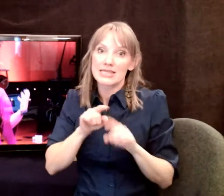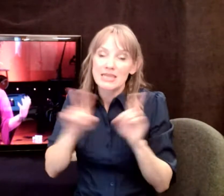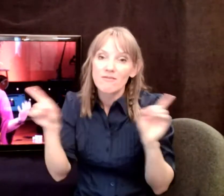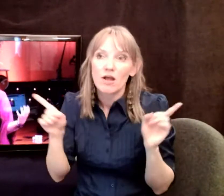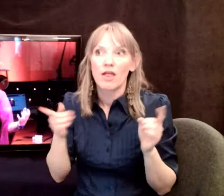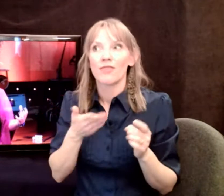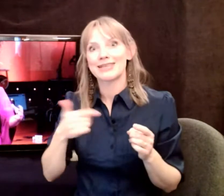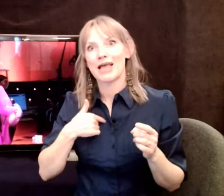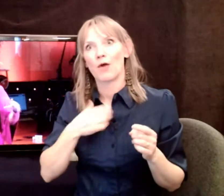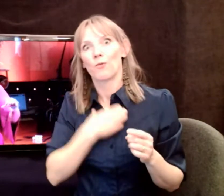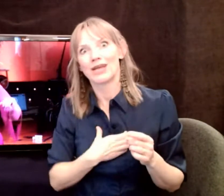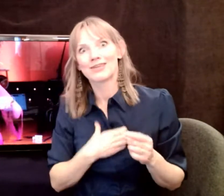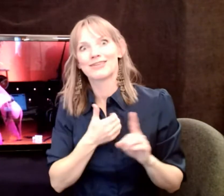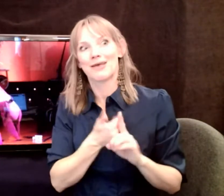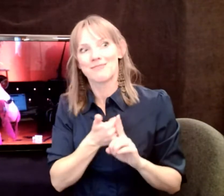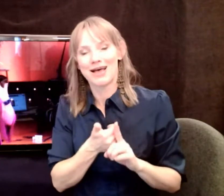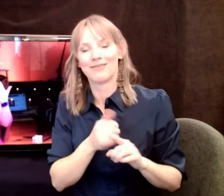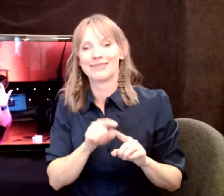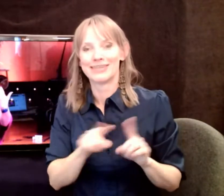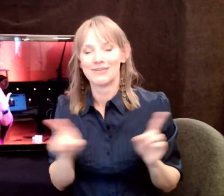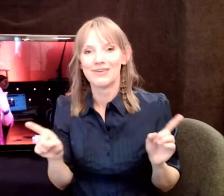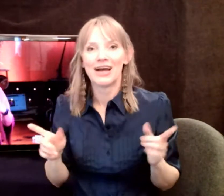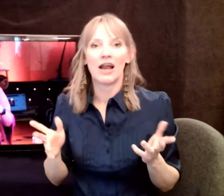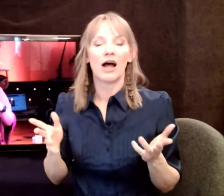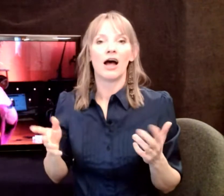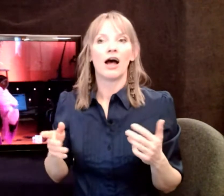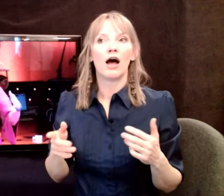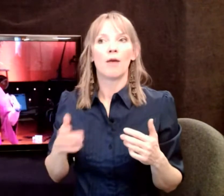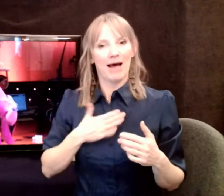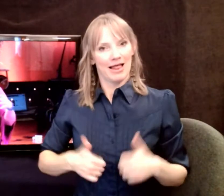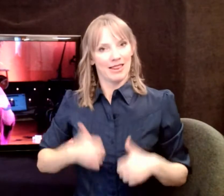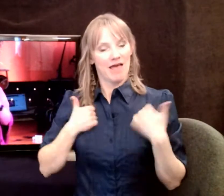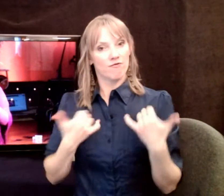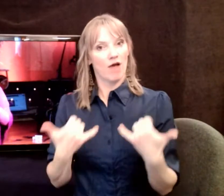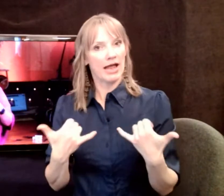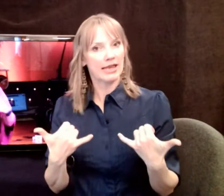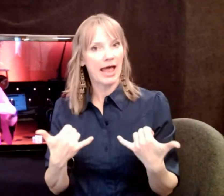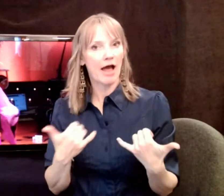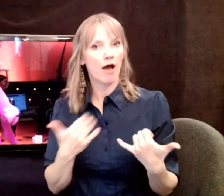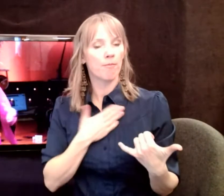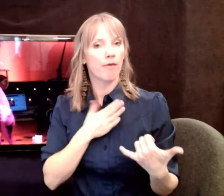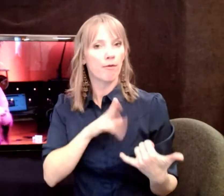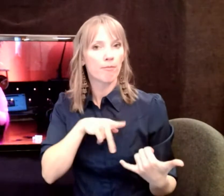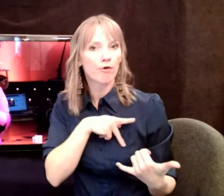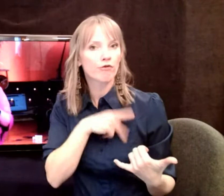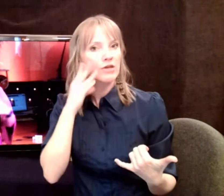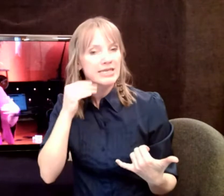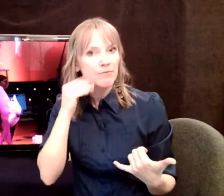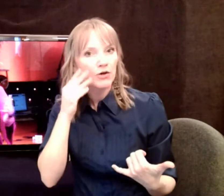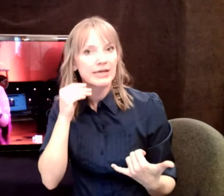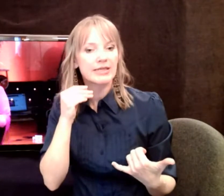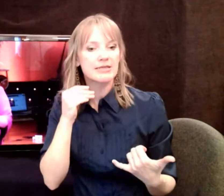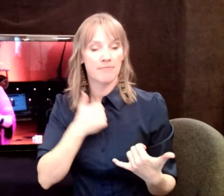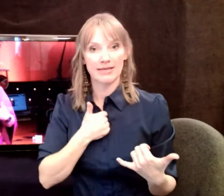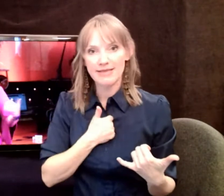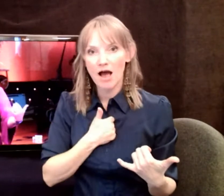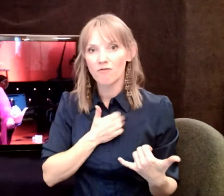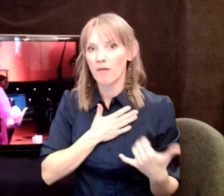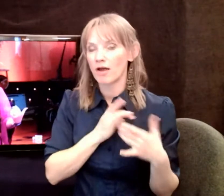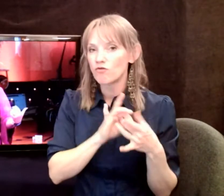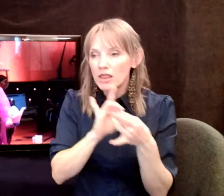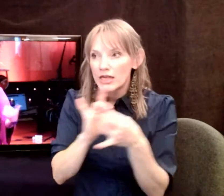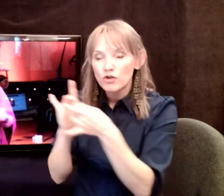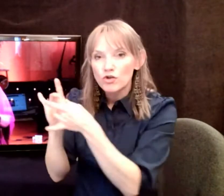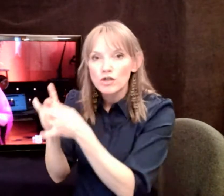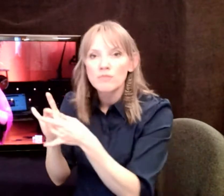I wish were differently. I began to look at my life currently, my own personal experience of myself and my